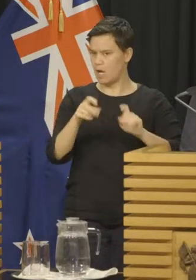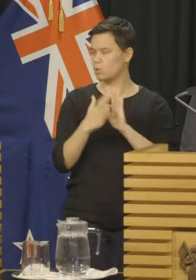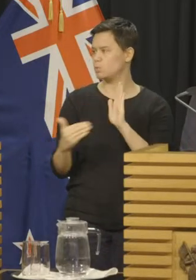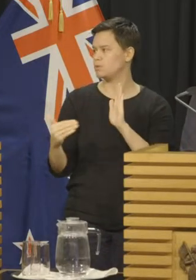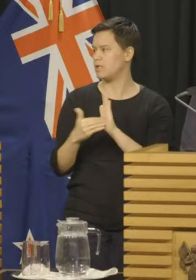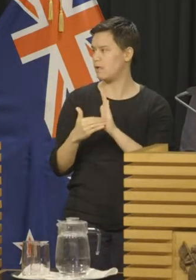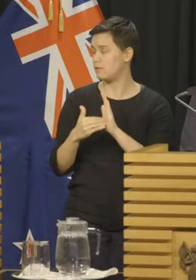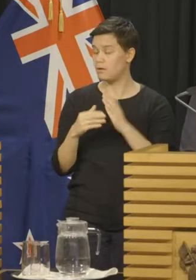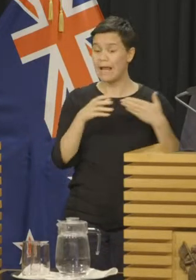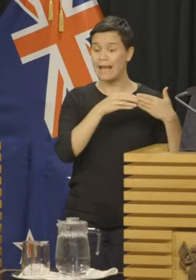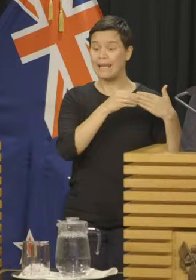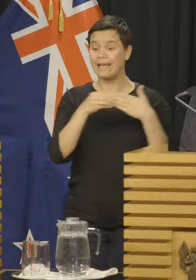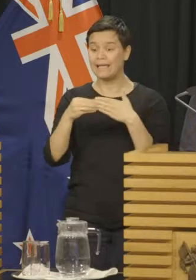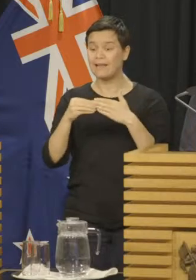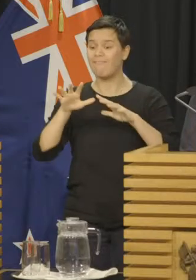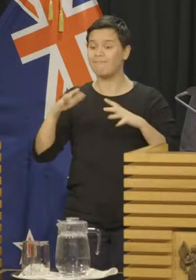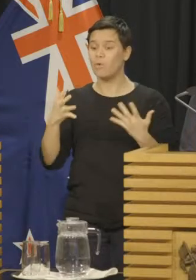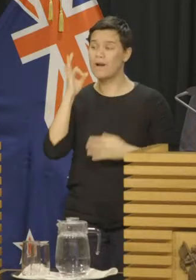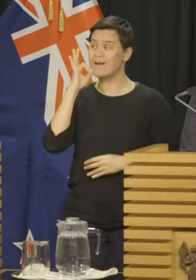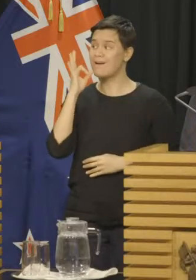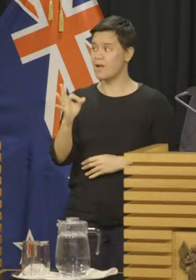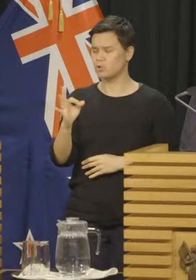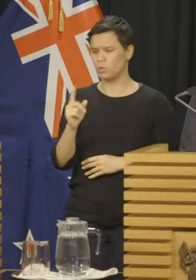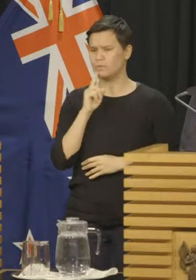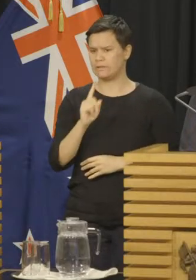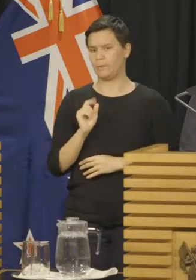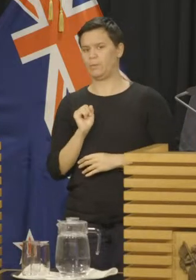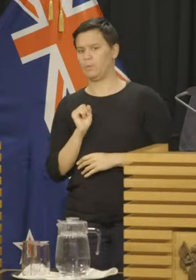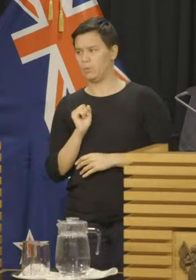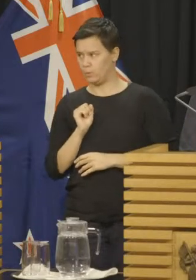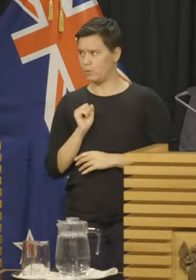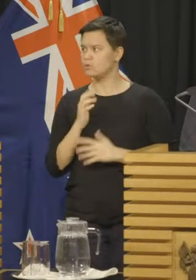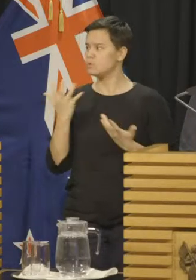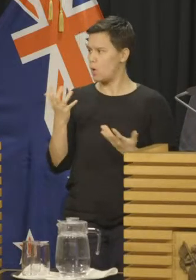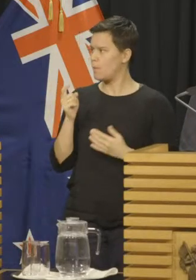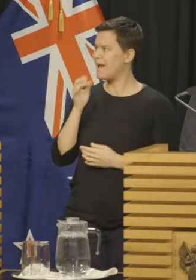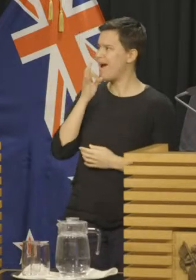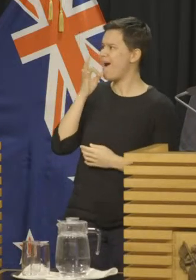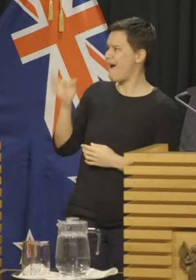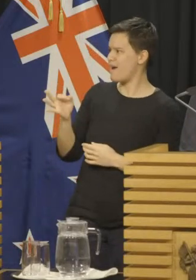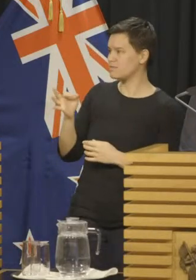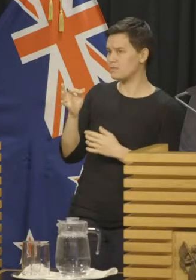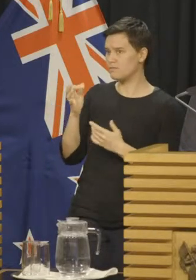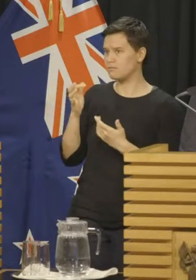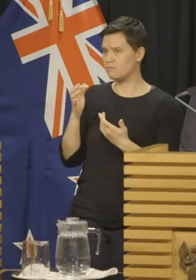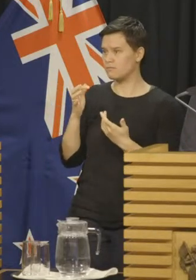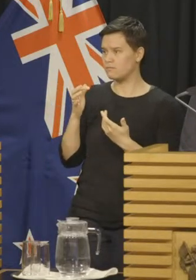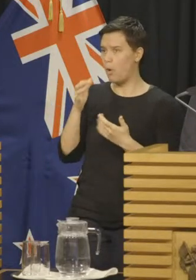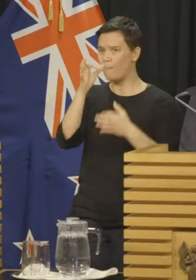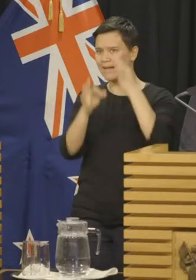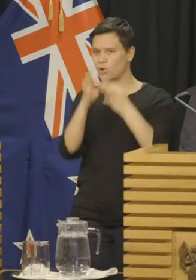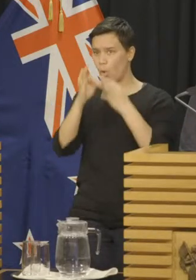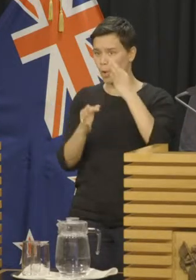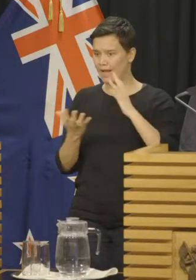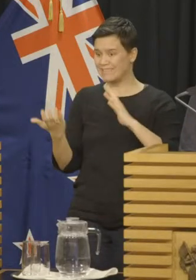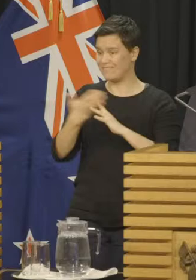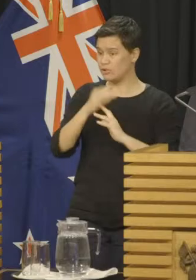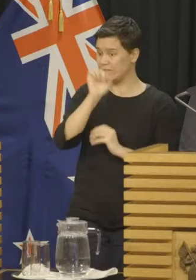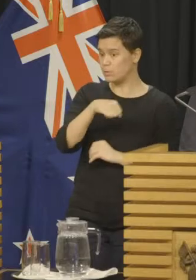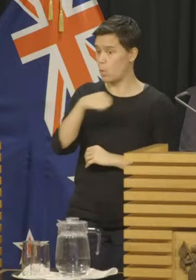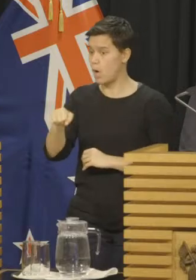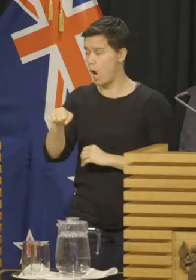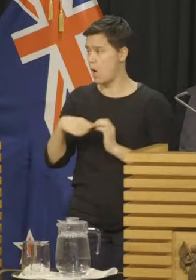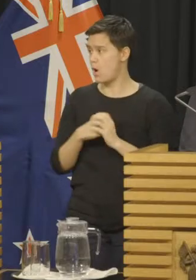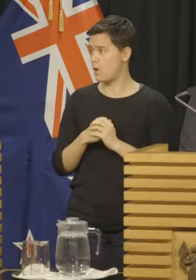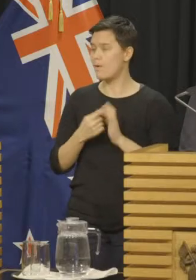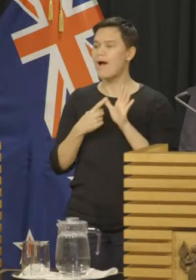that needs a bit more blowtorch to it. What do you say to suggestions of political interference? Well, just simply that they're wrong. And I think it